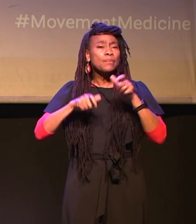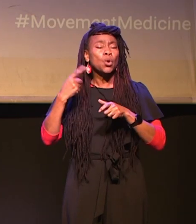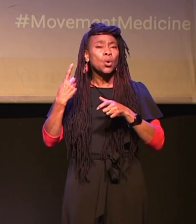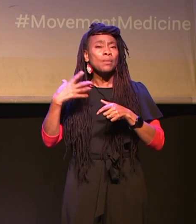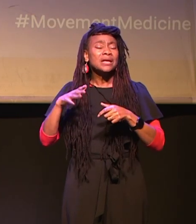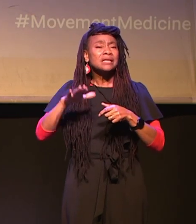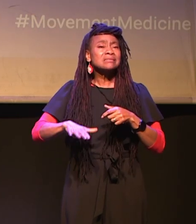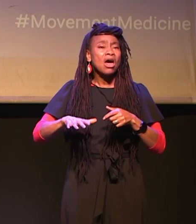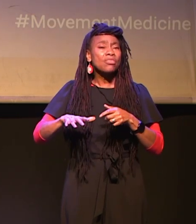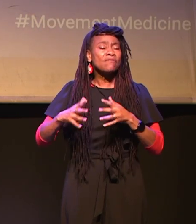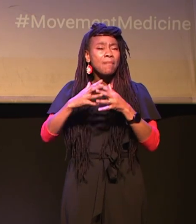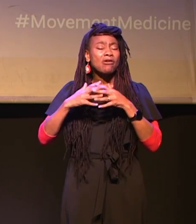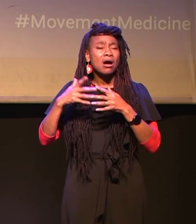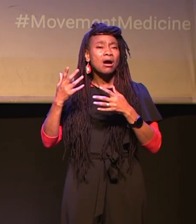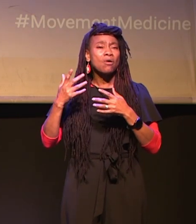in the South.